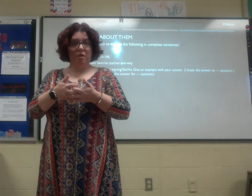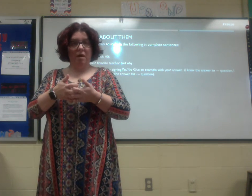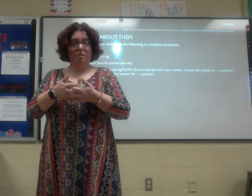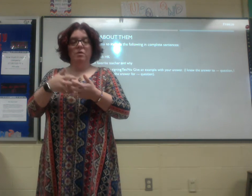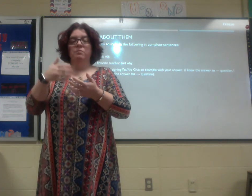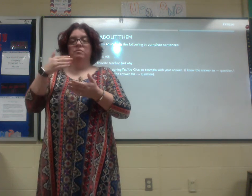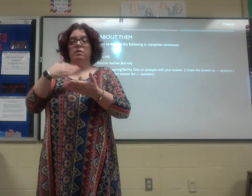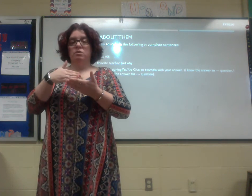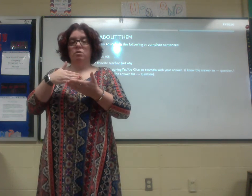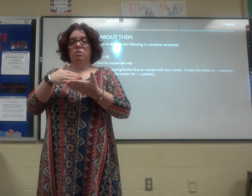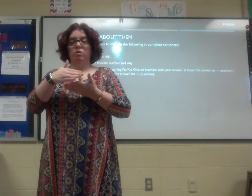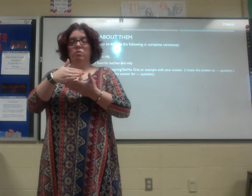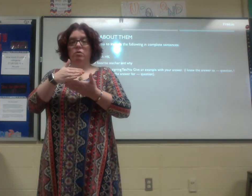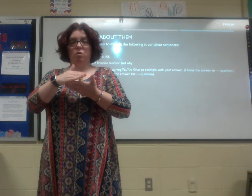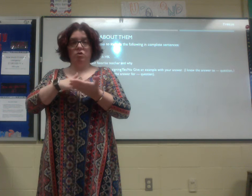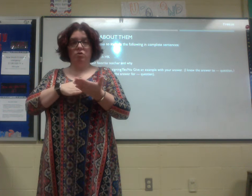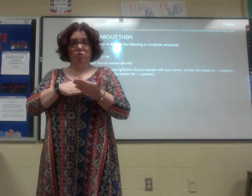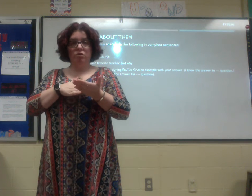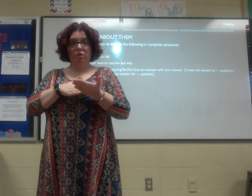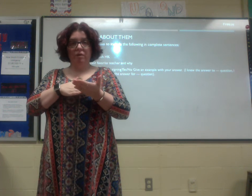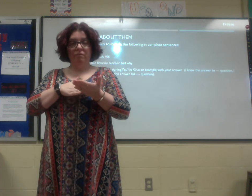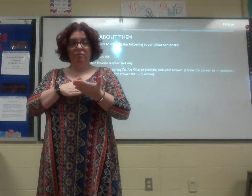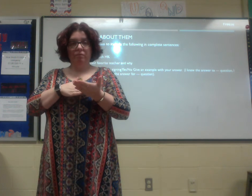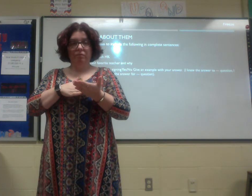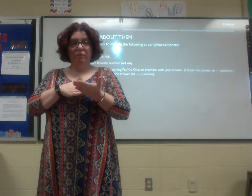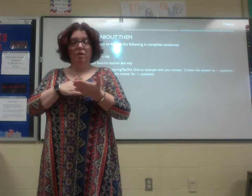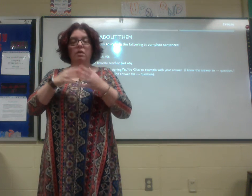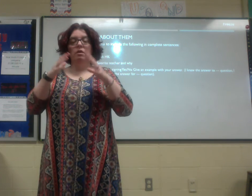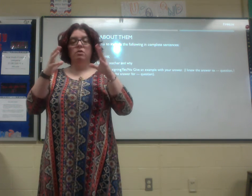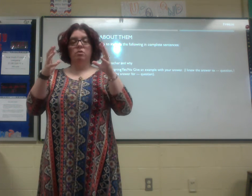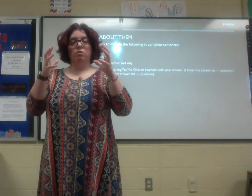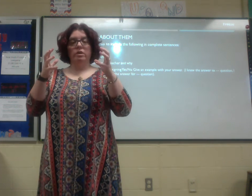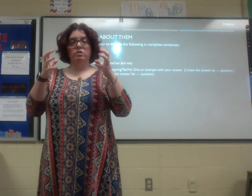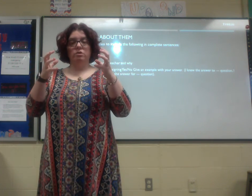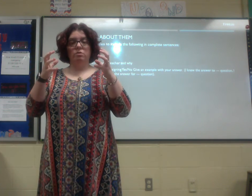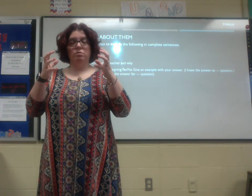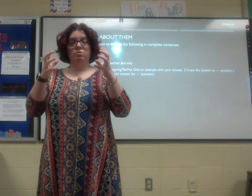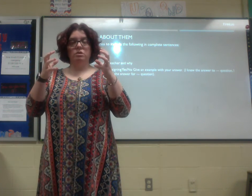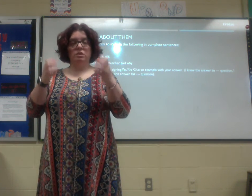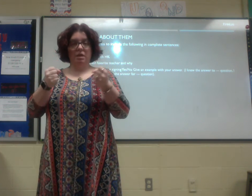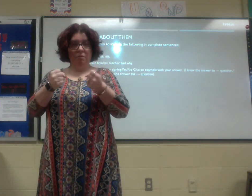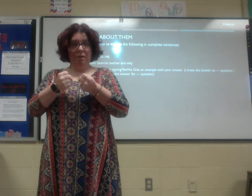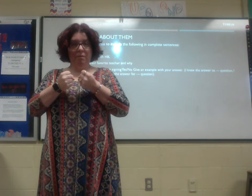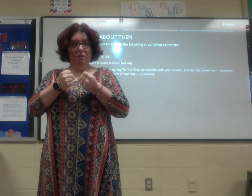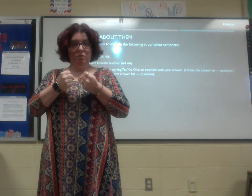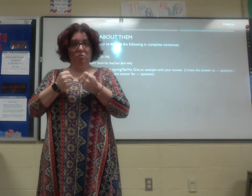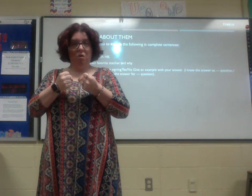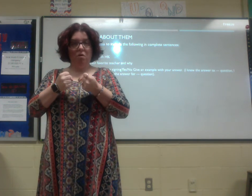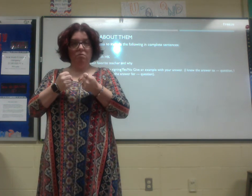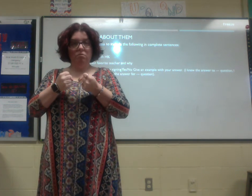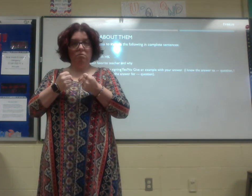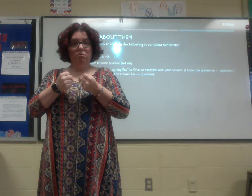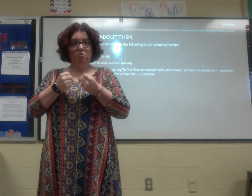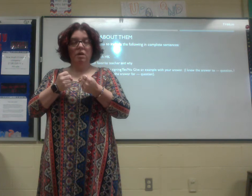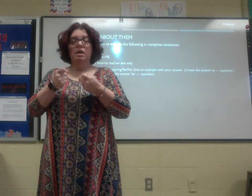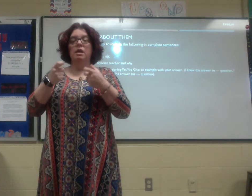that. So you're going to record your whole story. You're going to keep your paper until tomorrow.